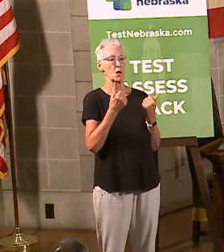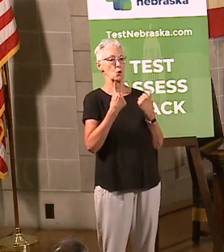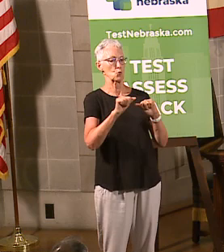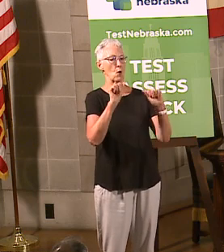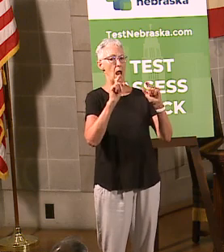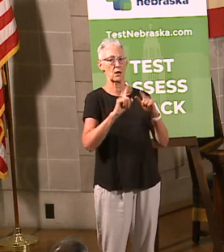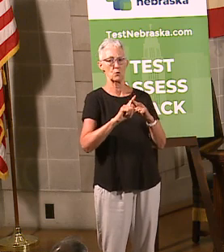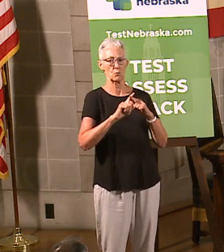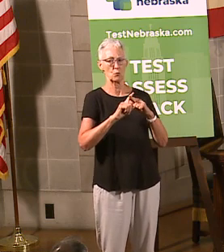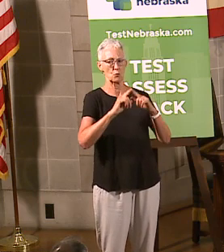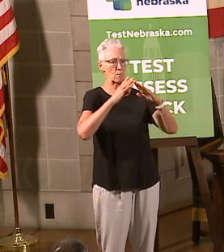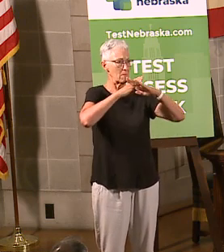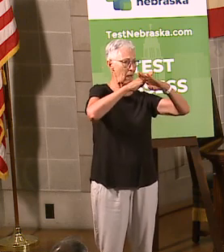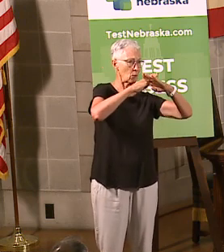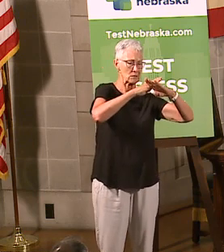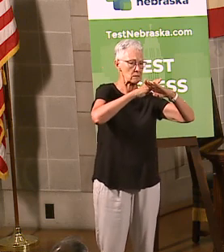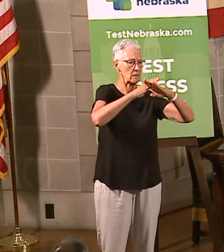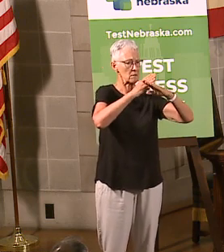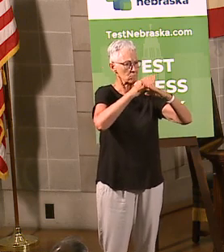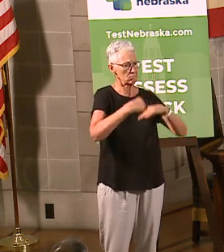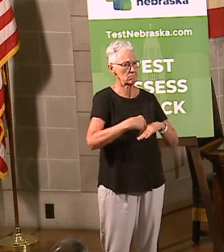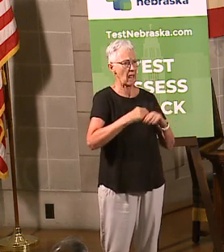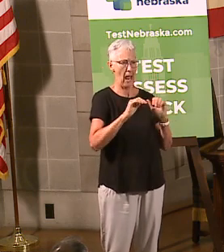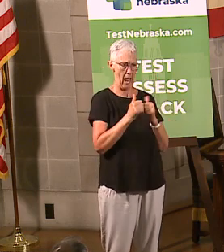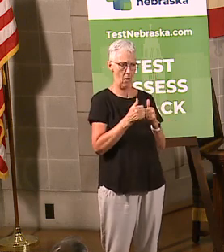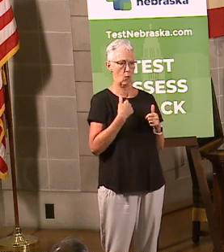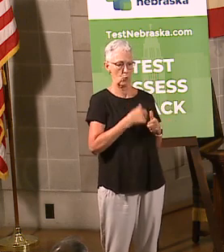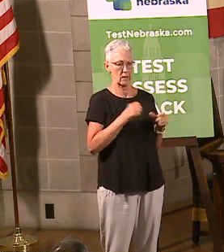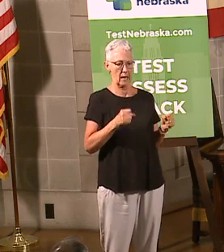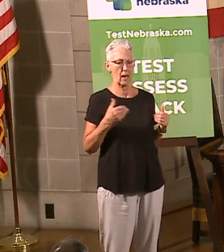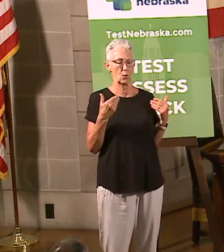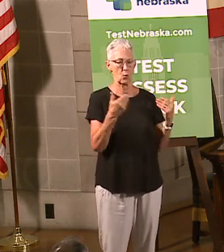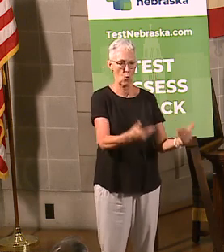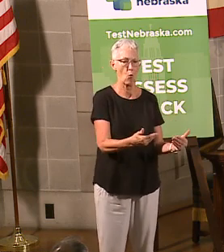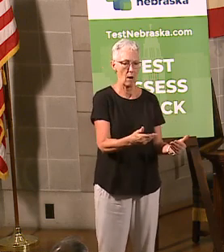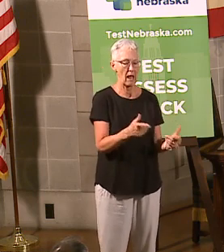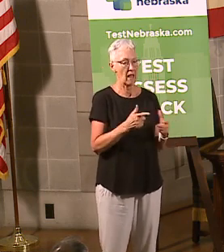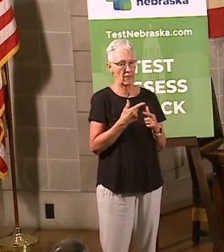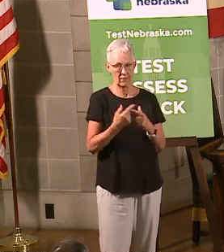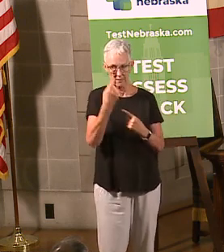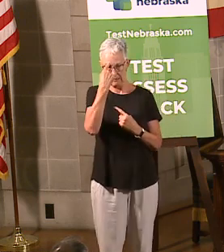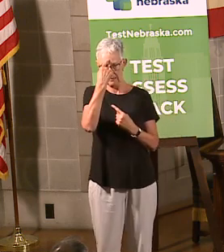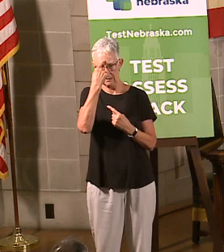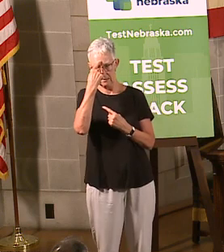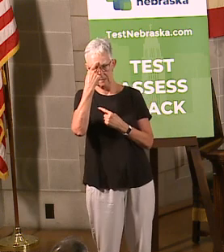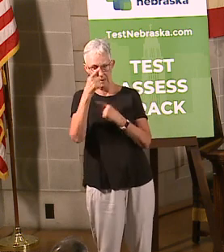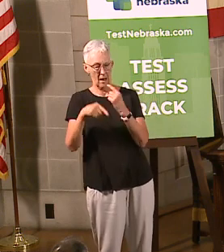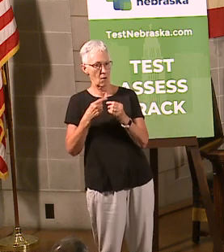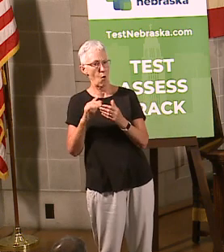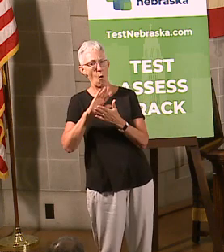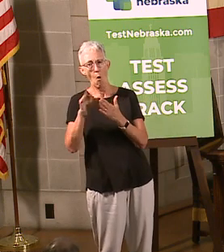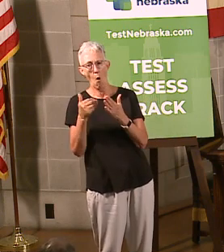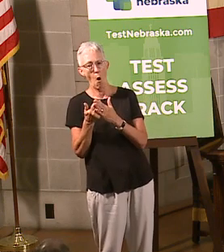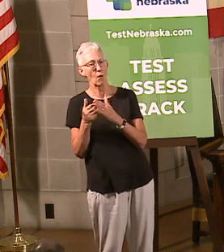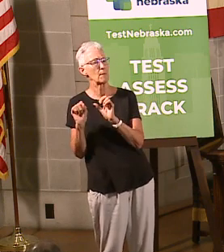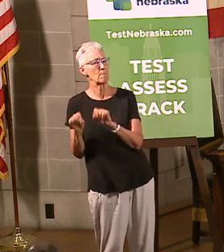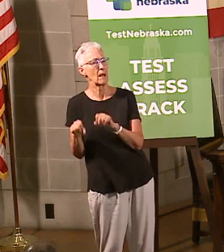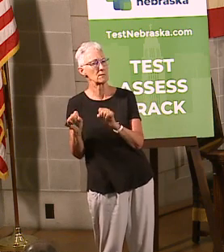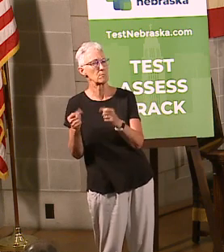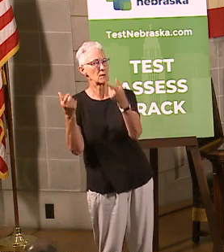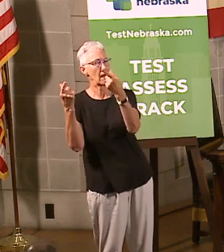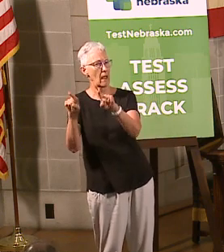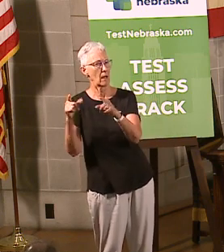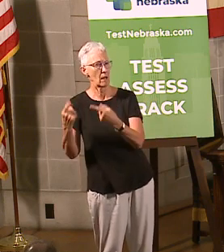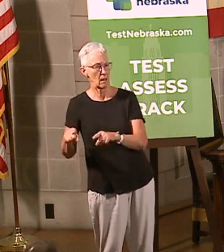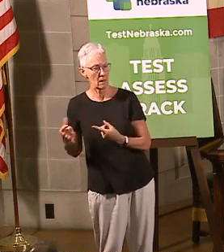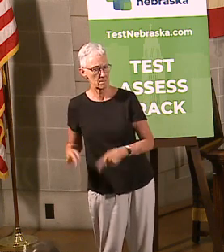see, and then really being cognizant of all those circumstances that might take place. I'm very pleased with how this is continuing to go. We've learned,